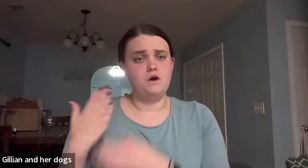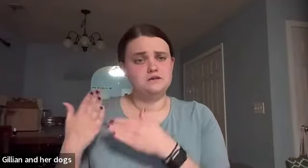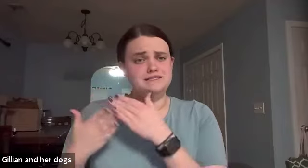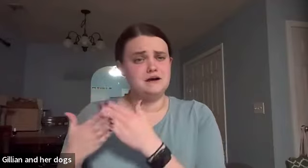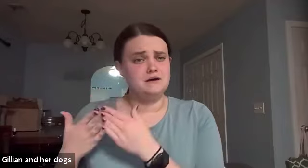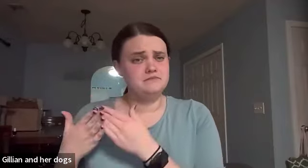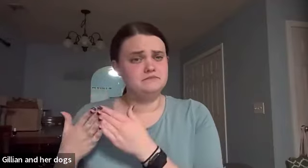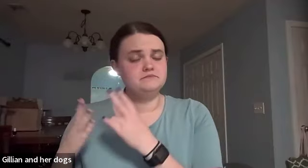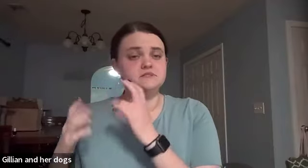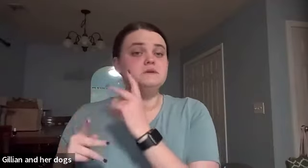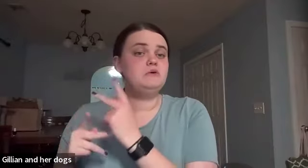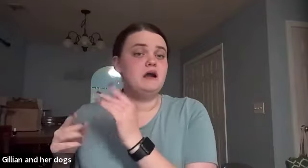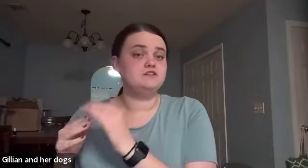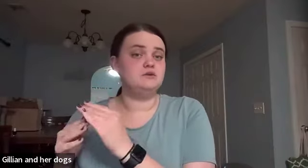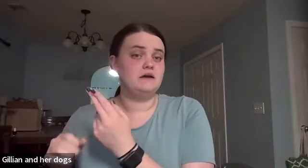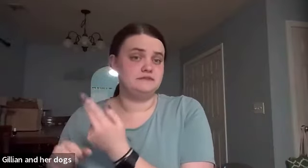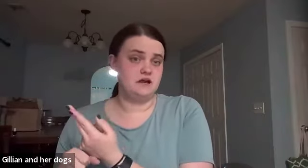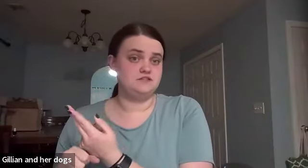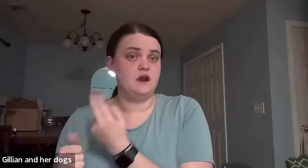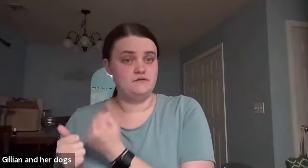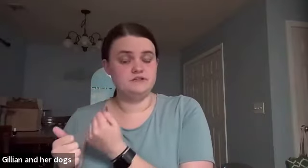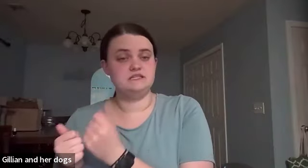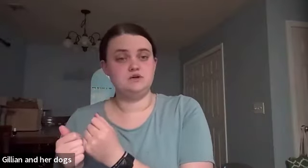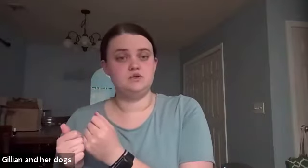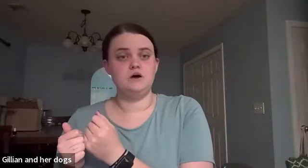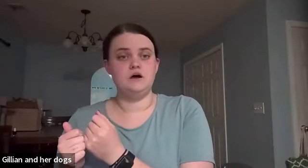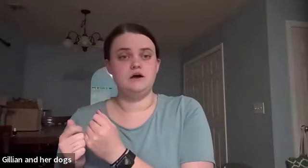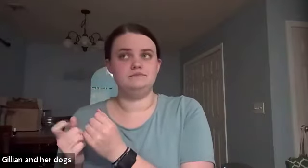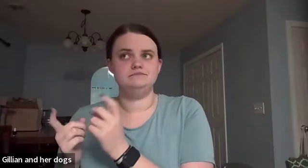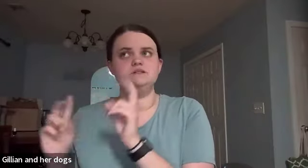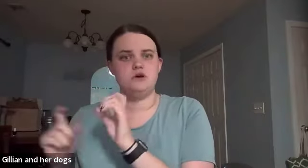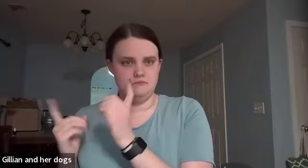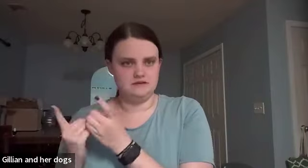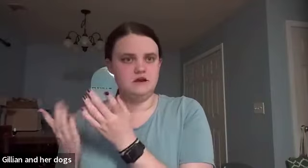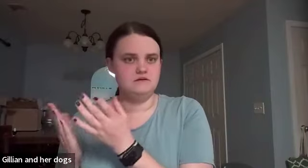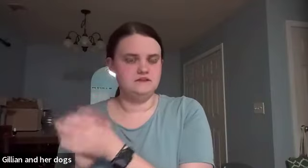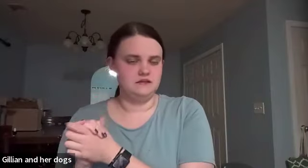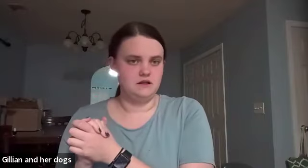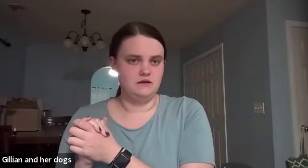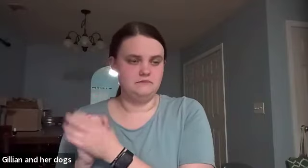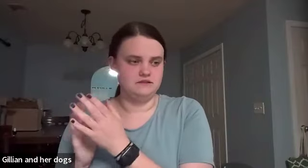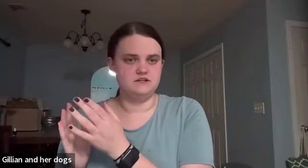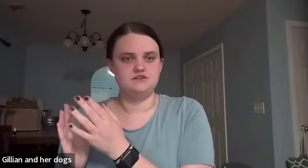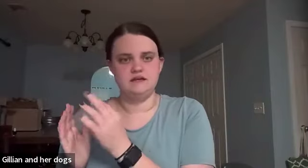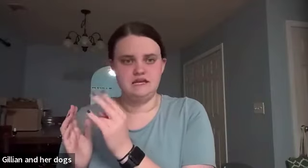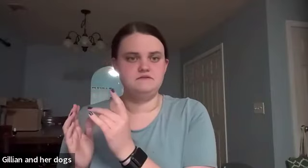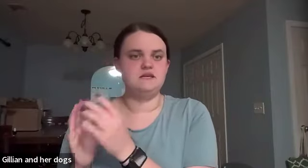are some people do have signs for every single department of the military. So like